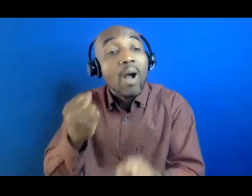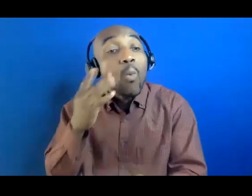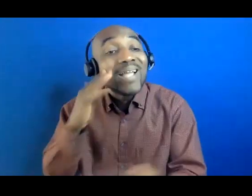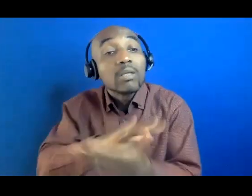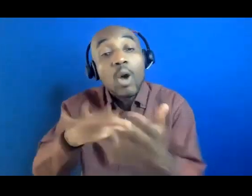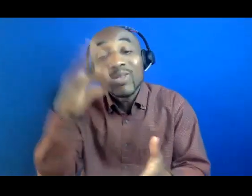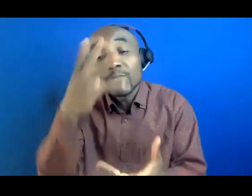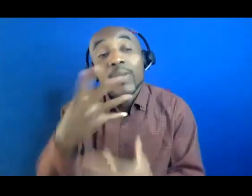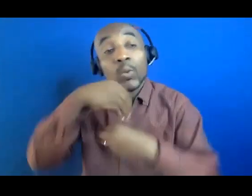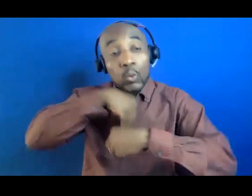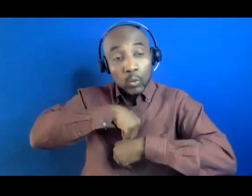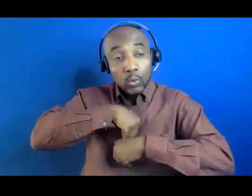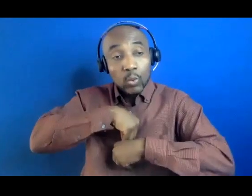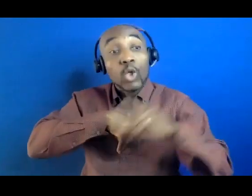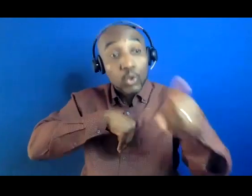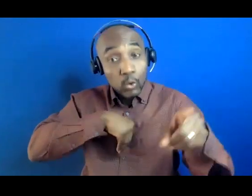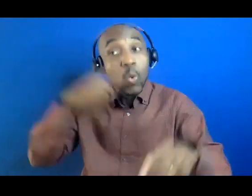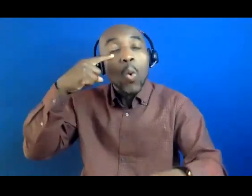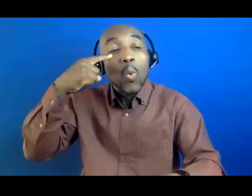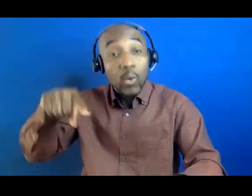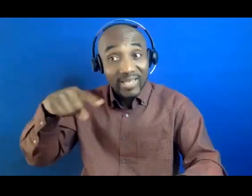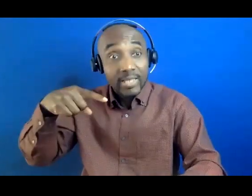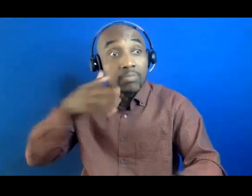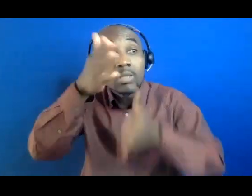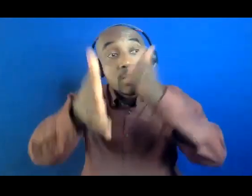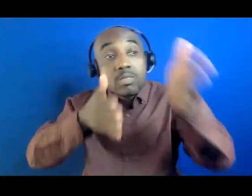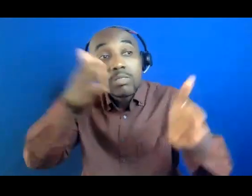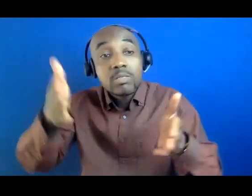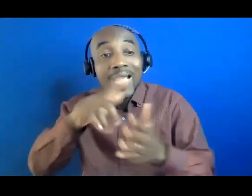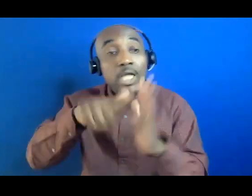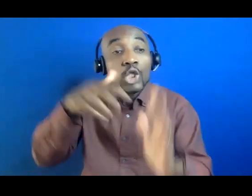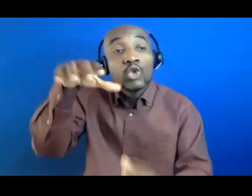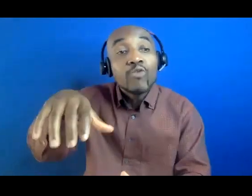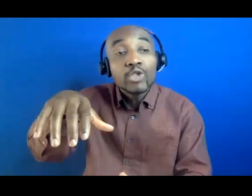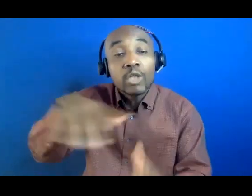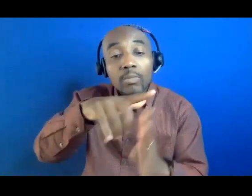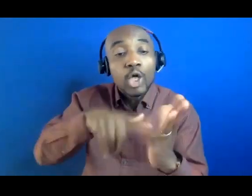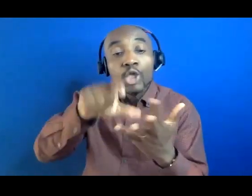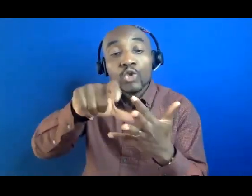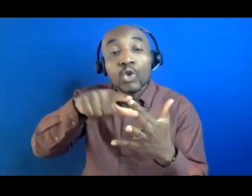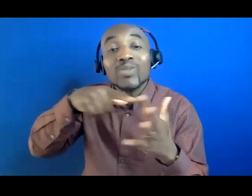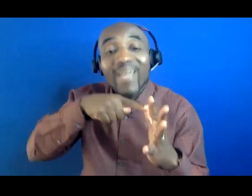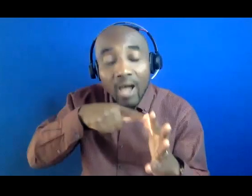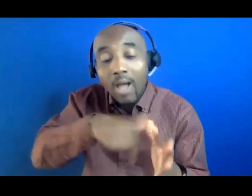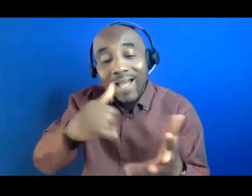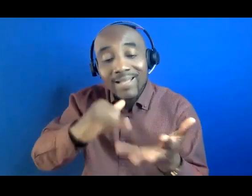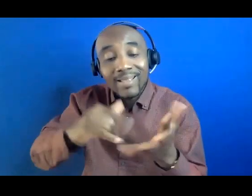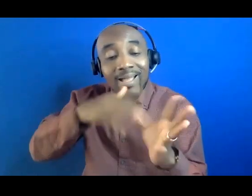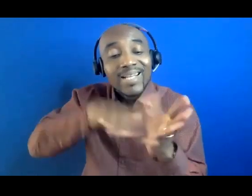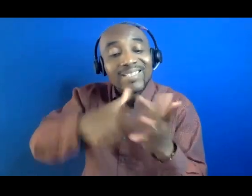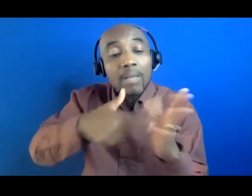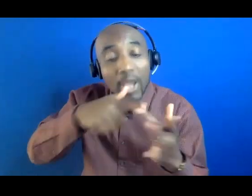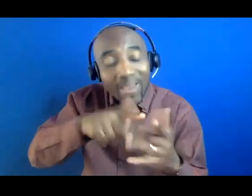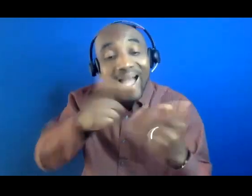you. And you will be my witnesses in Jerusalem and in all Judea and Samaria and to the ends of the